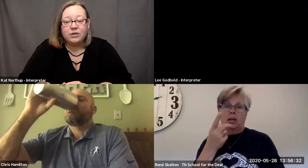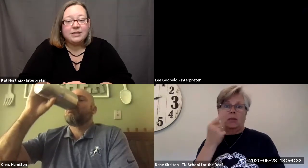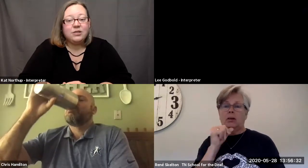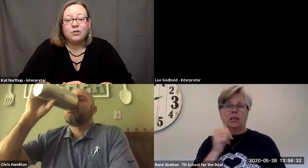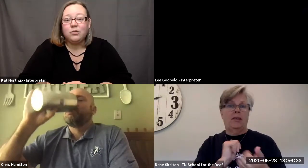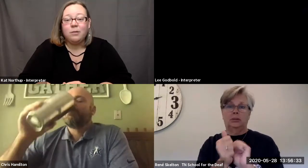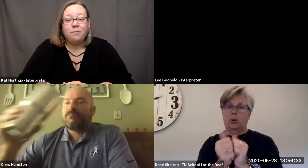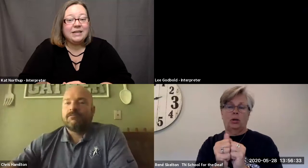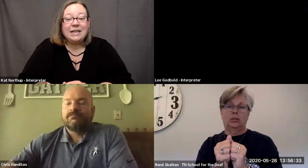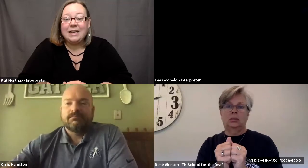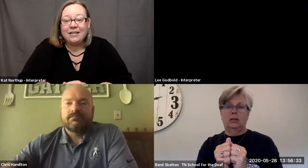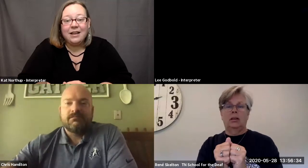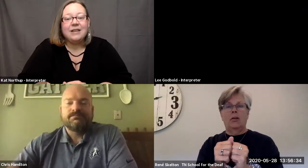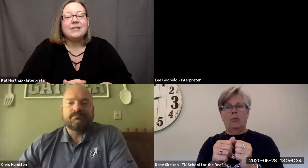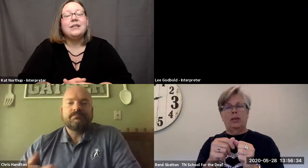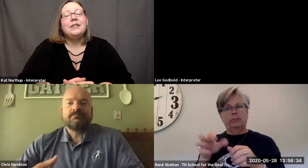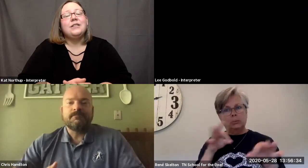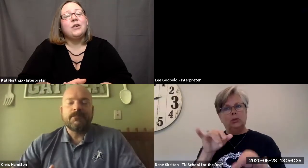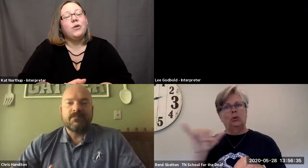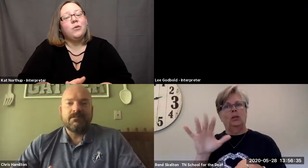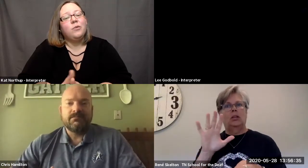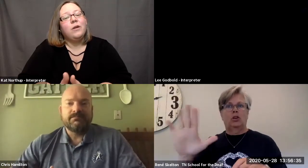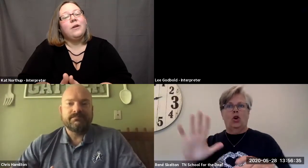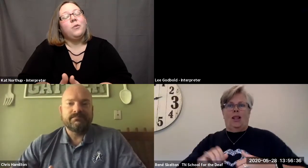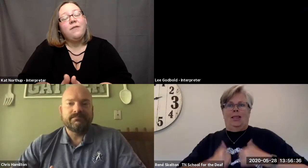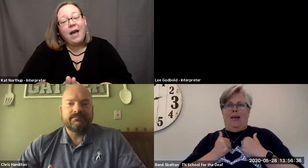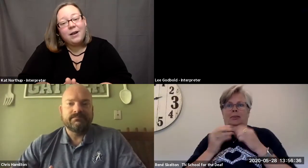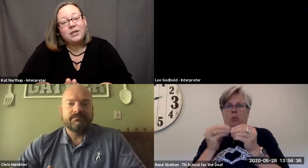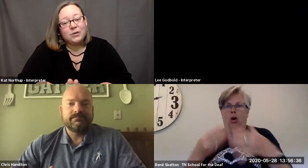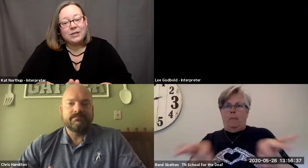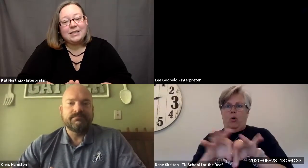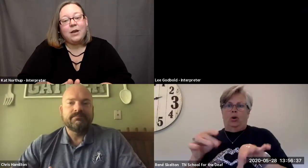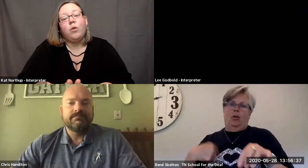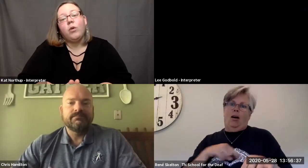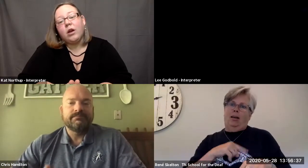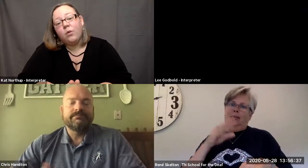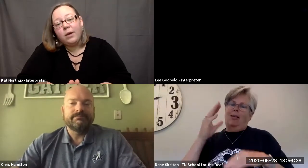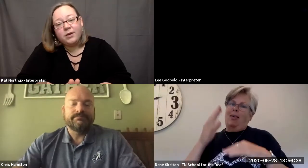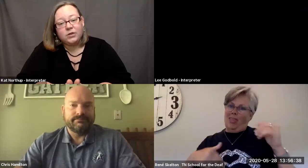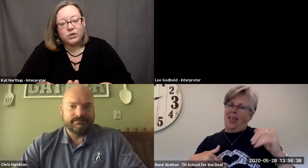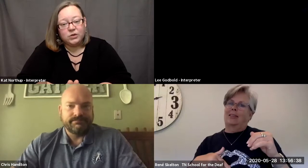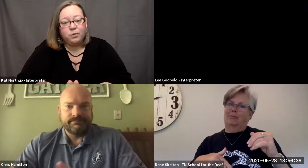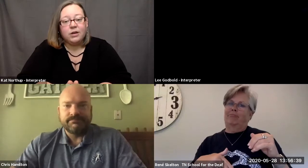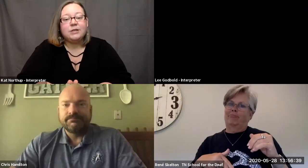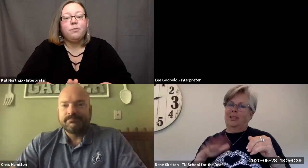students to maintain athletics. So we've had students say, well, we're going to quit because there's no sports, but